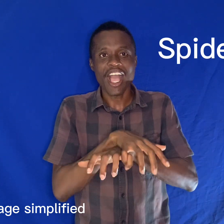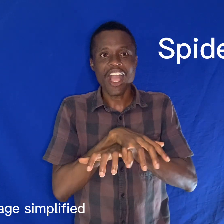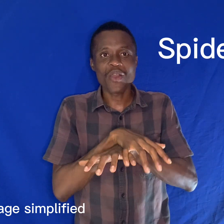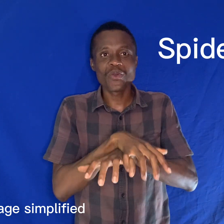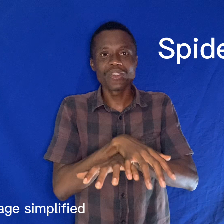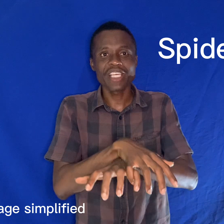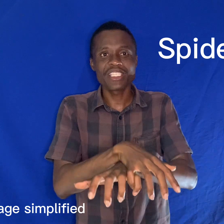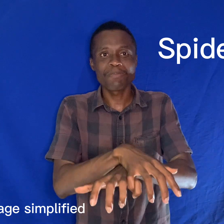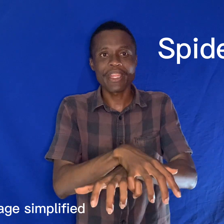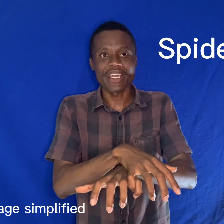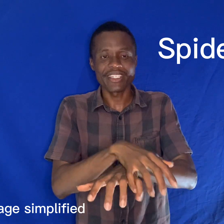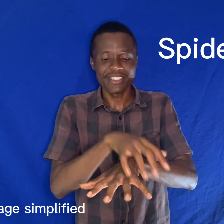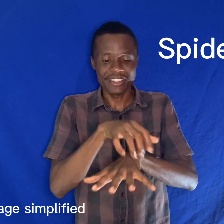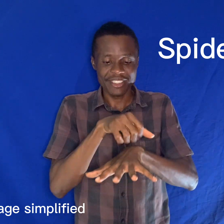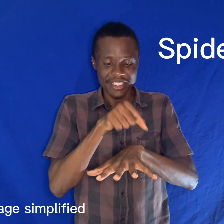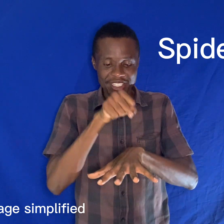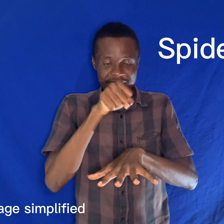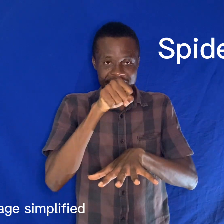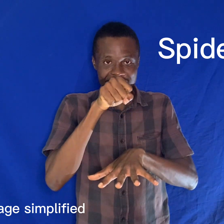How do we sign spider?